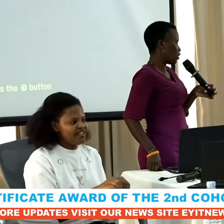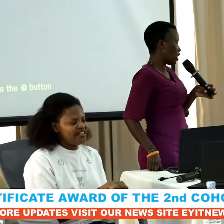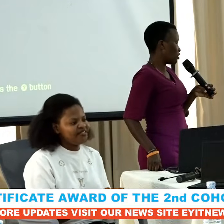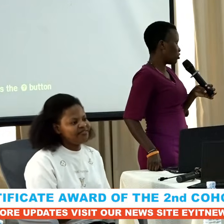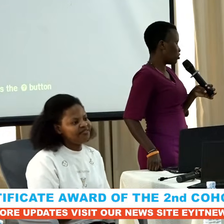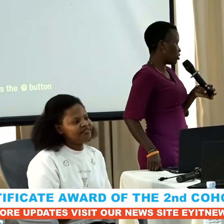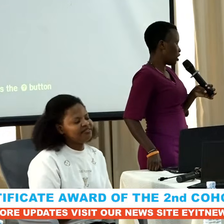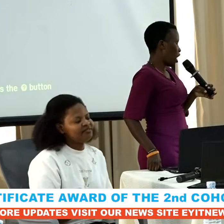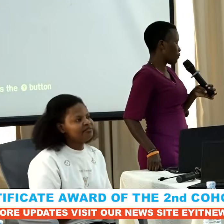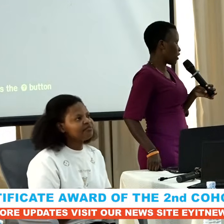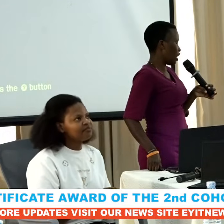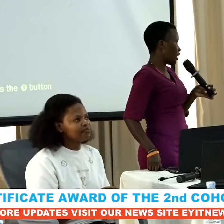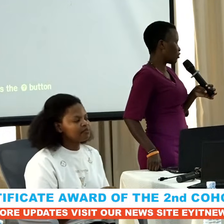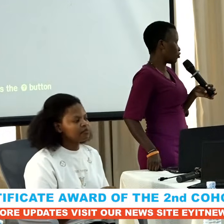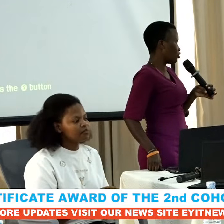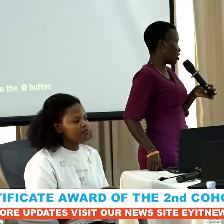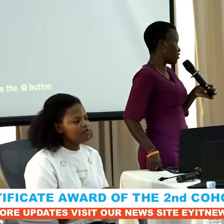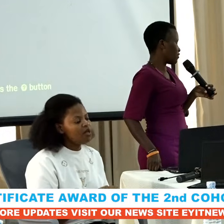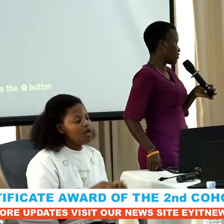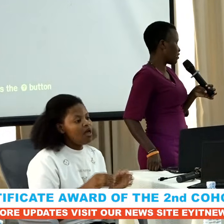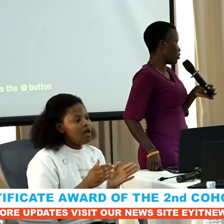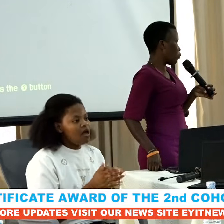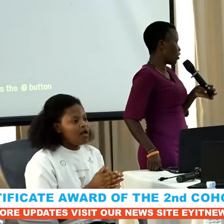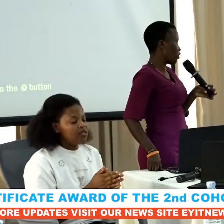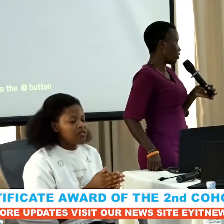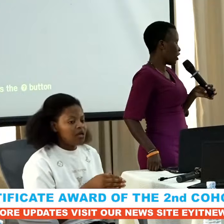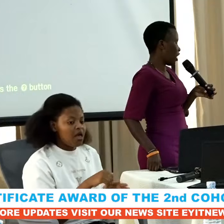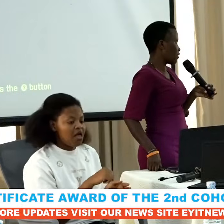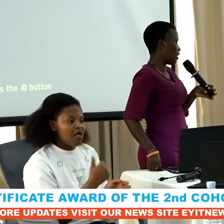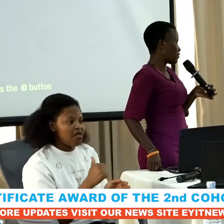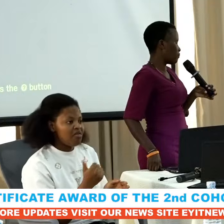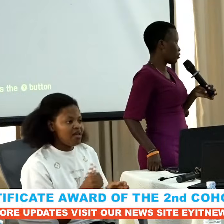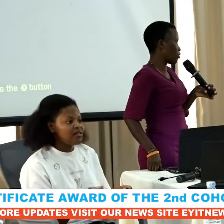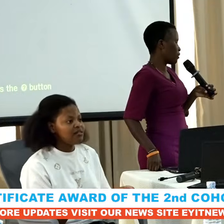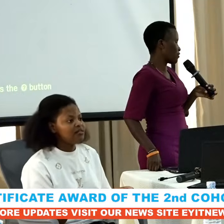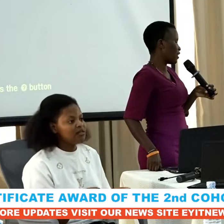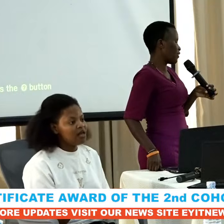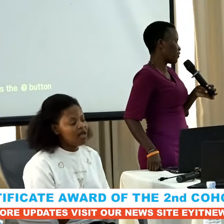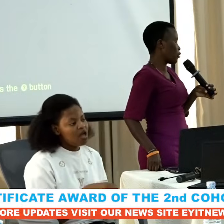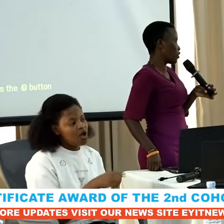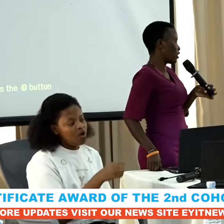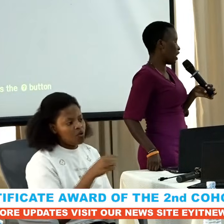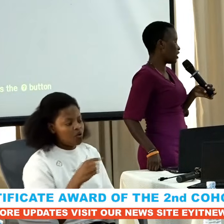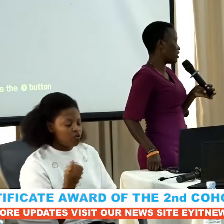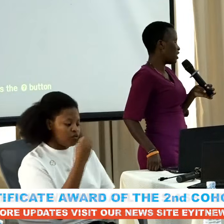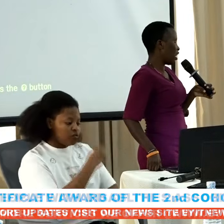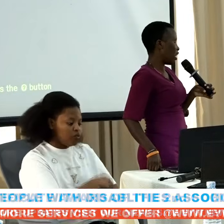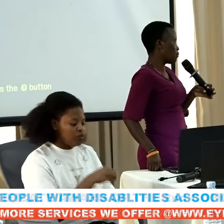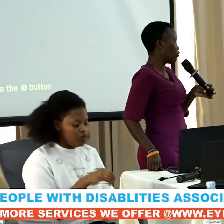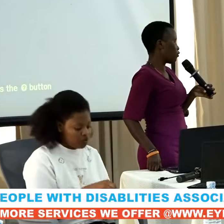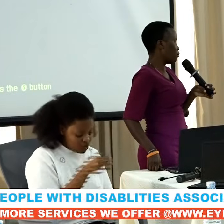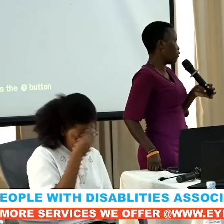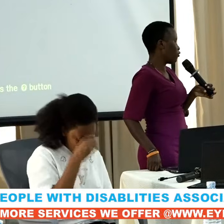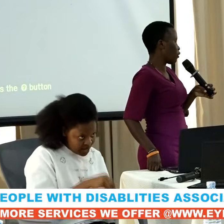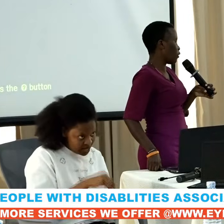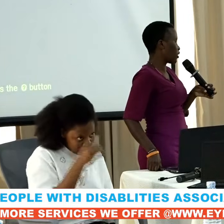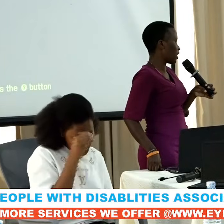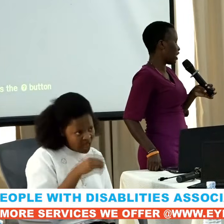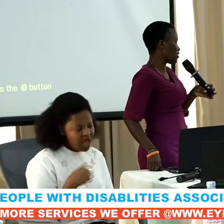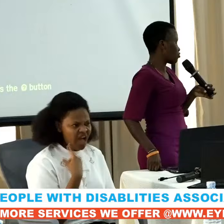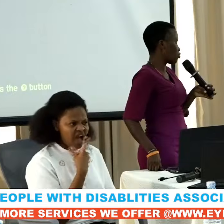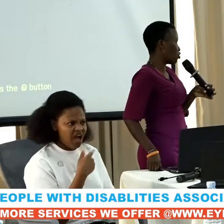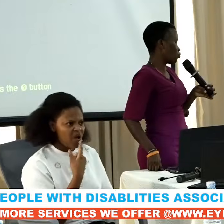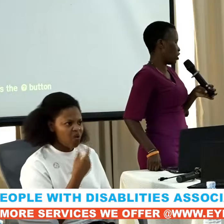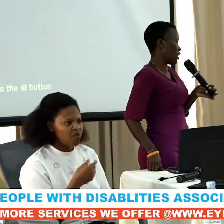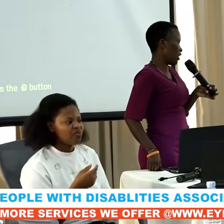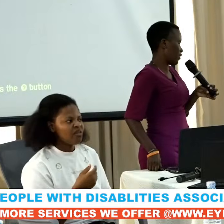to learn how they can associate with others, but not basically that they will learn and move from one